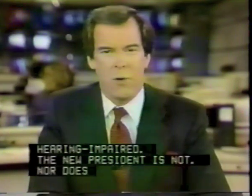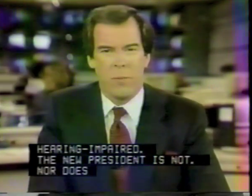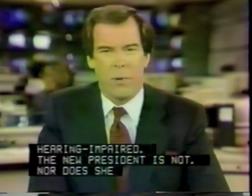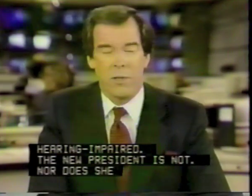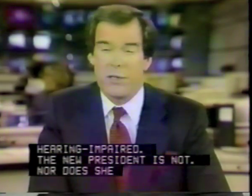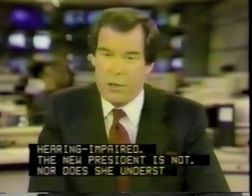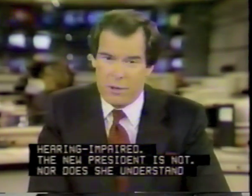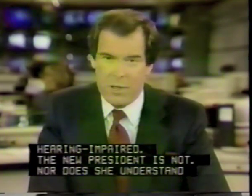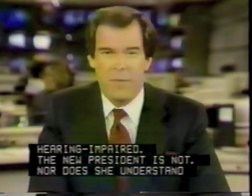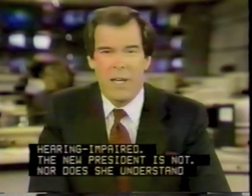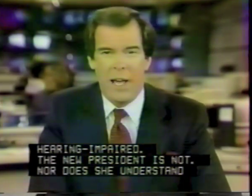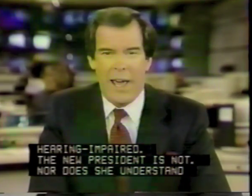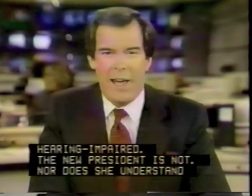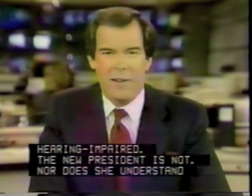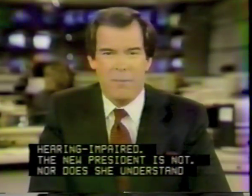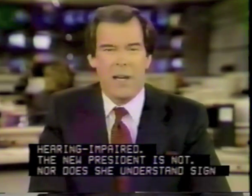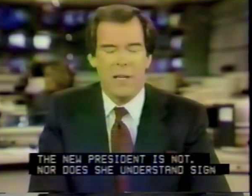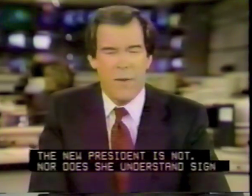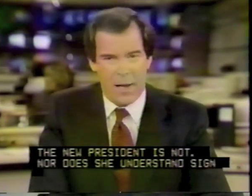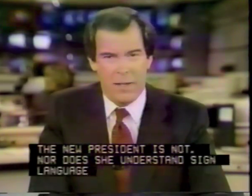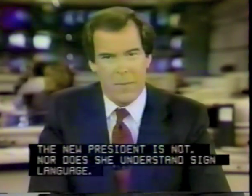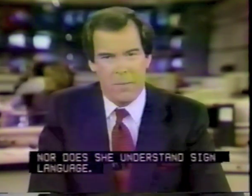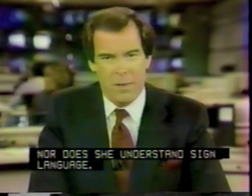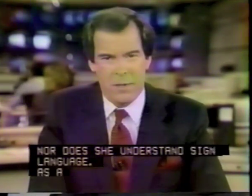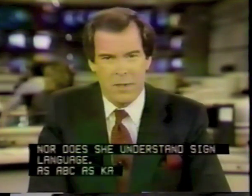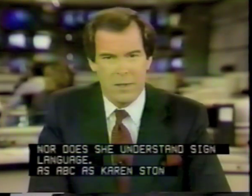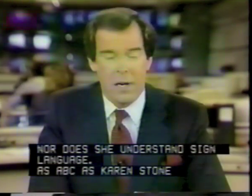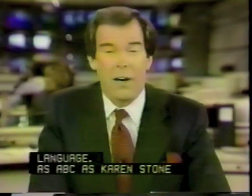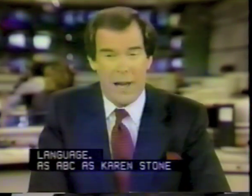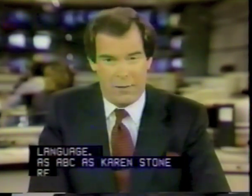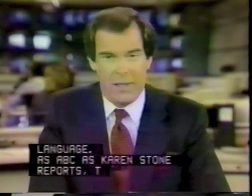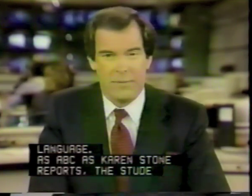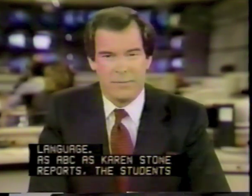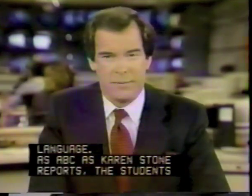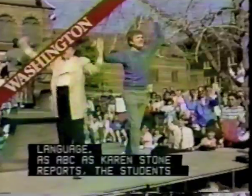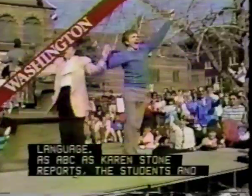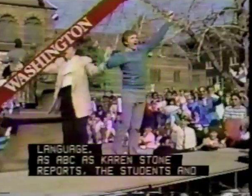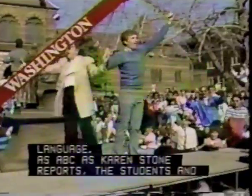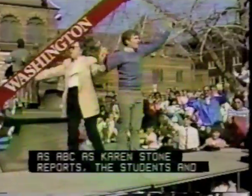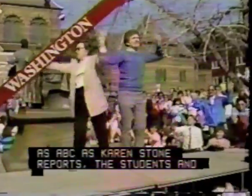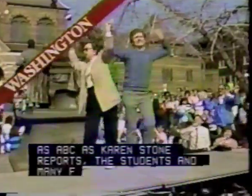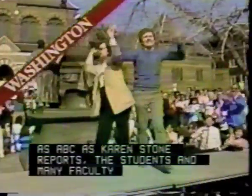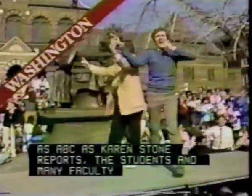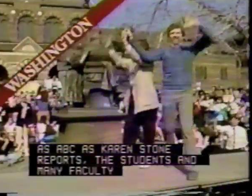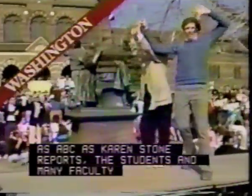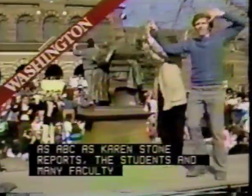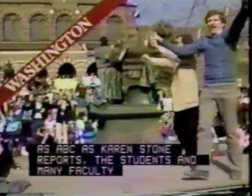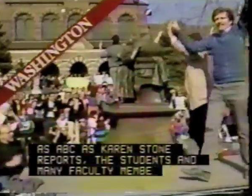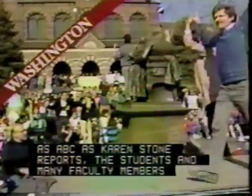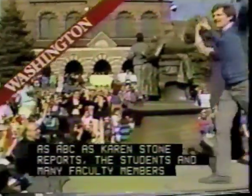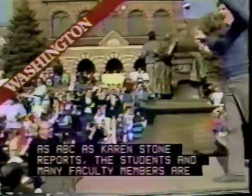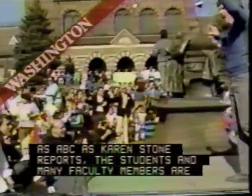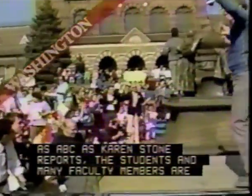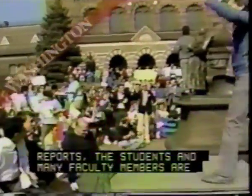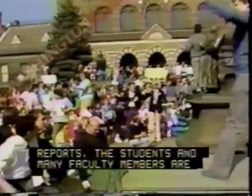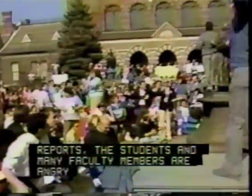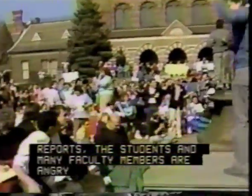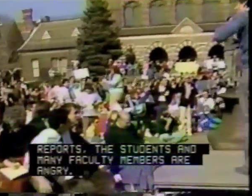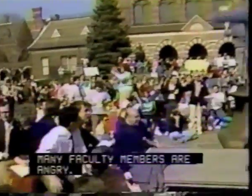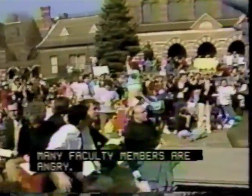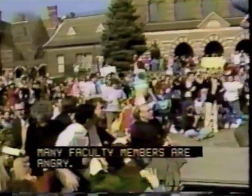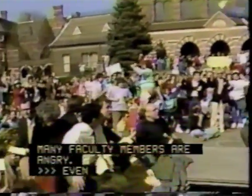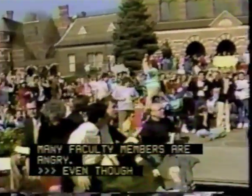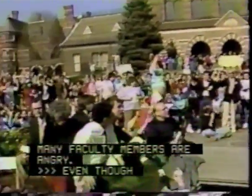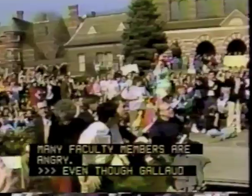Karen Stone reports, the students and many faculty members are angry. Even though Gallaudet University was officially